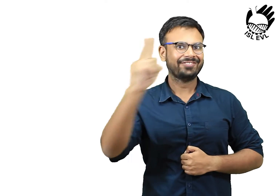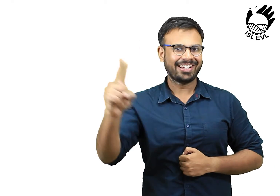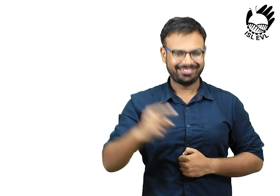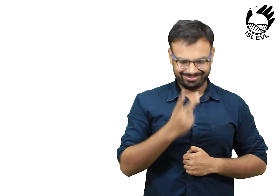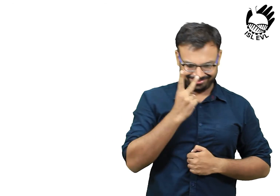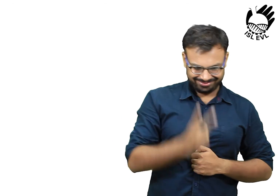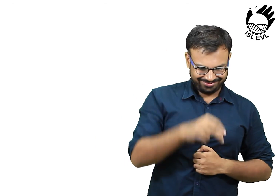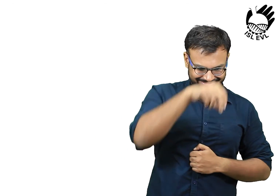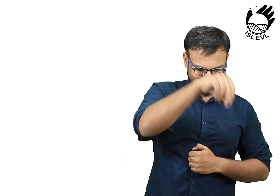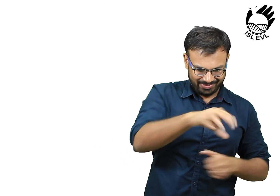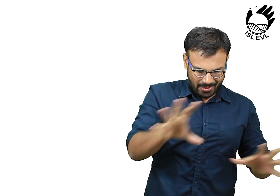Remove the stick